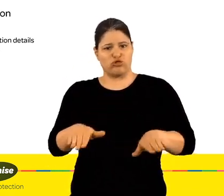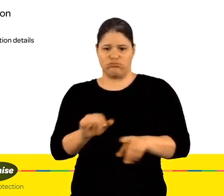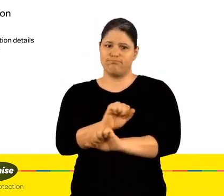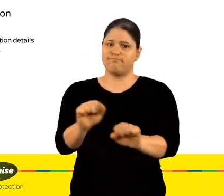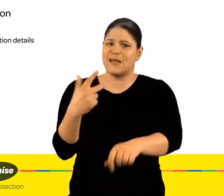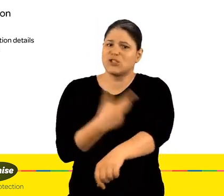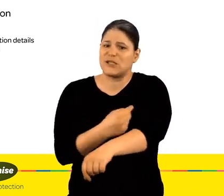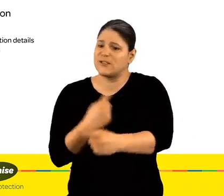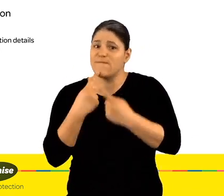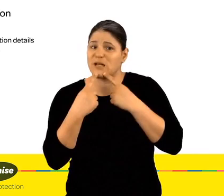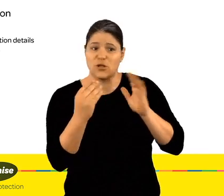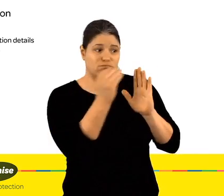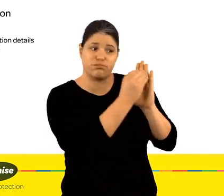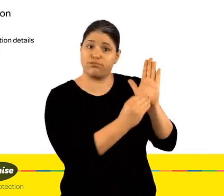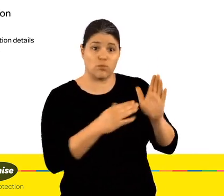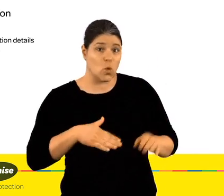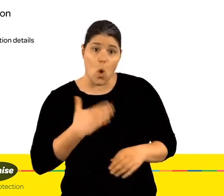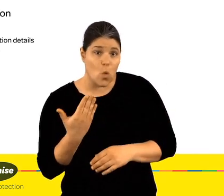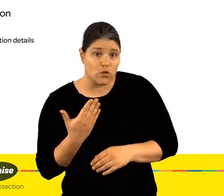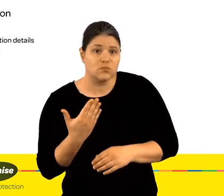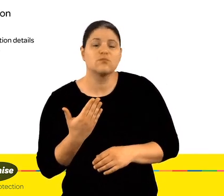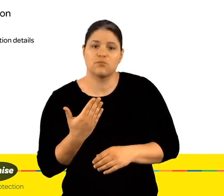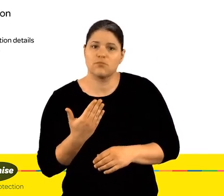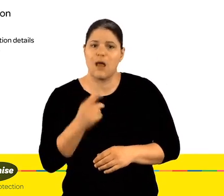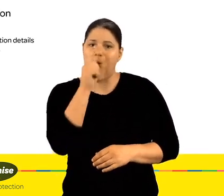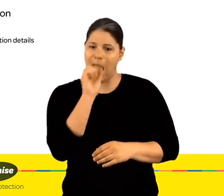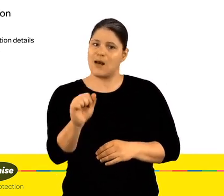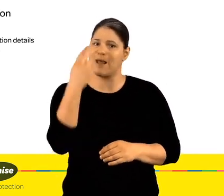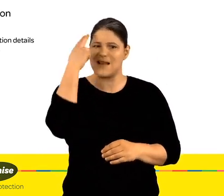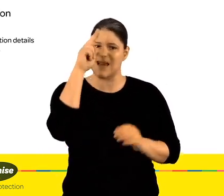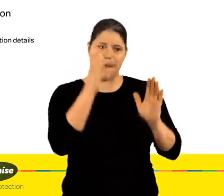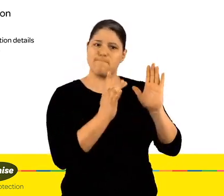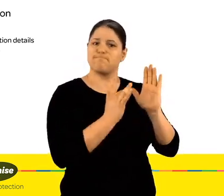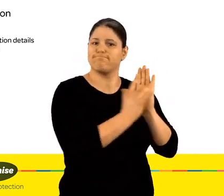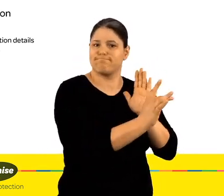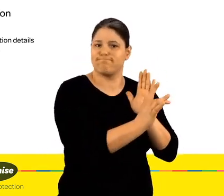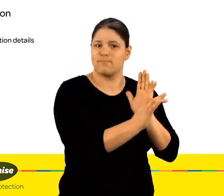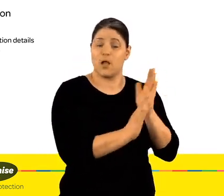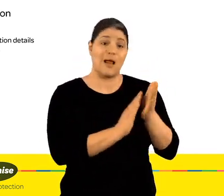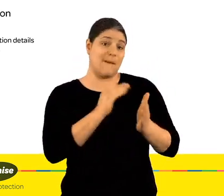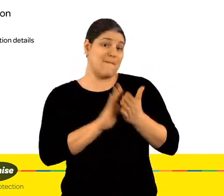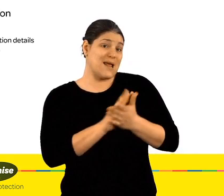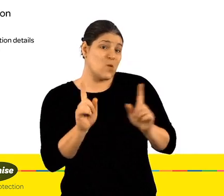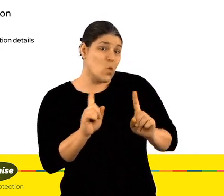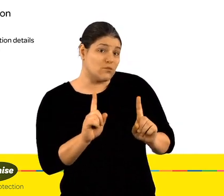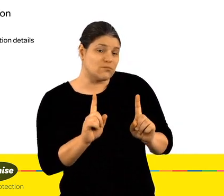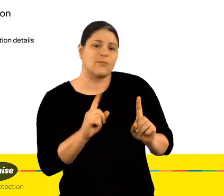Choosing not to have your child's immunization details recorded on the NIR. If you don't want your child's